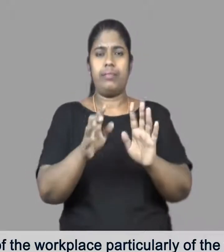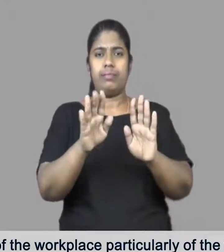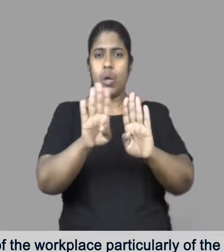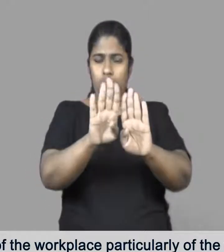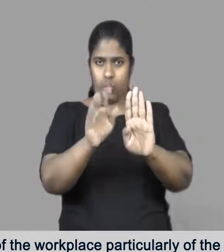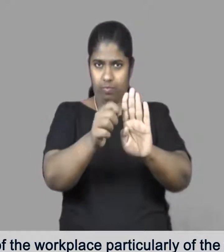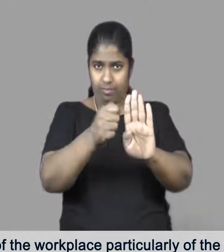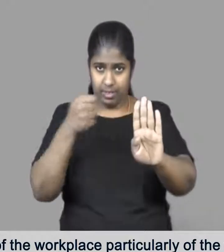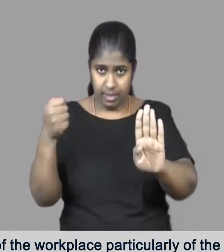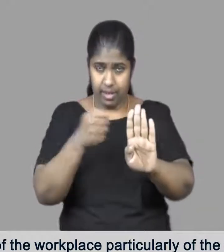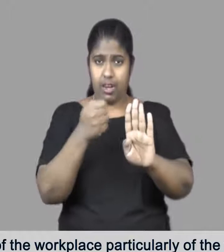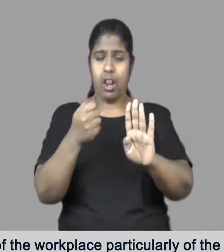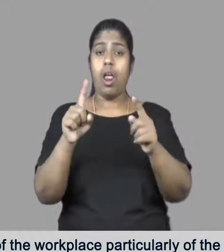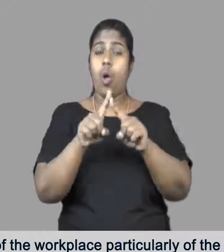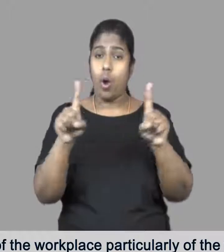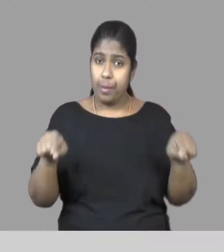be ensured.